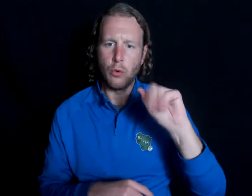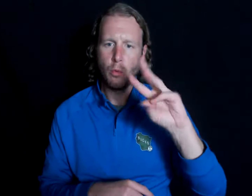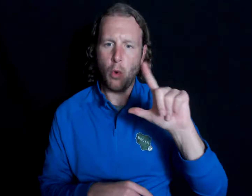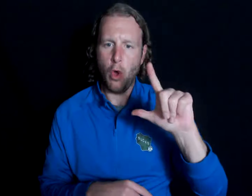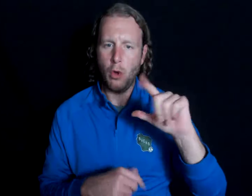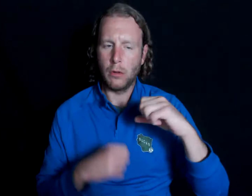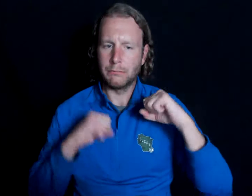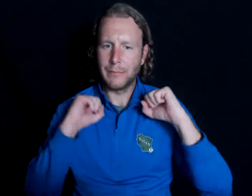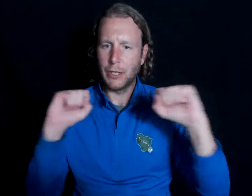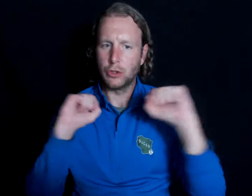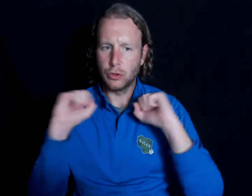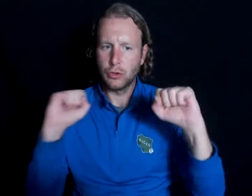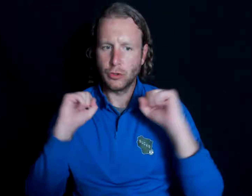Firing off those obliques.